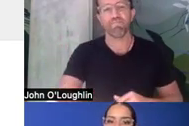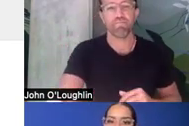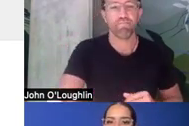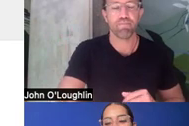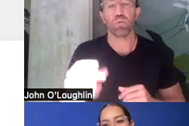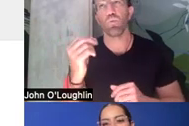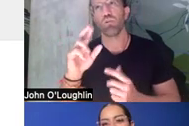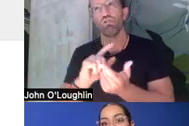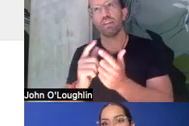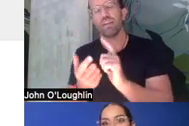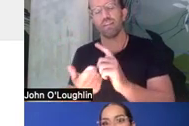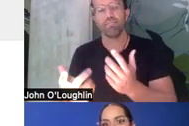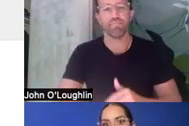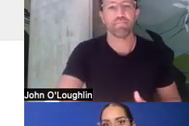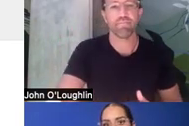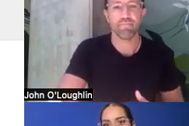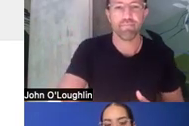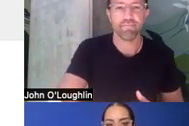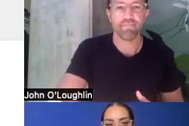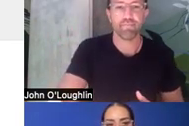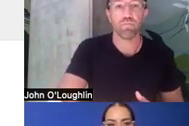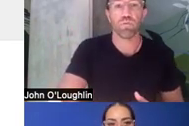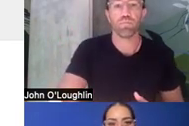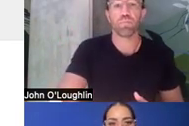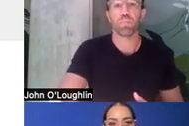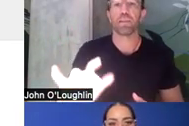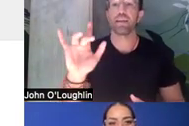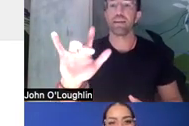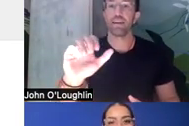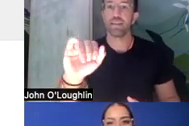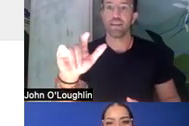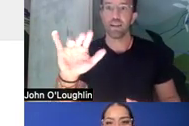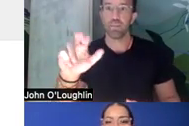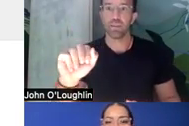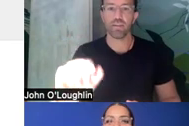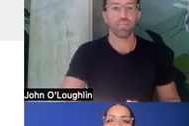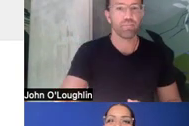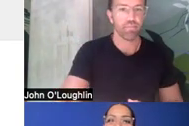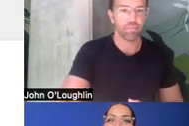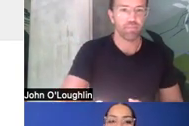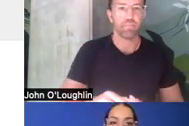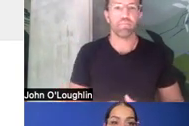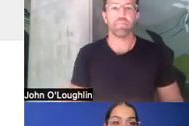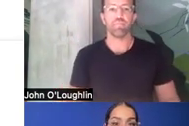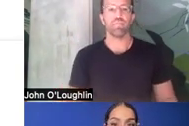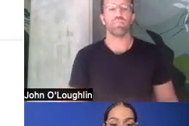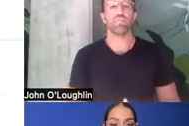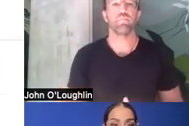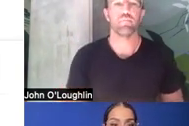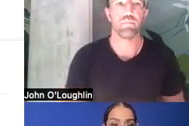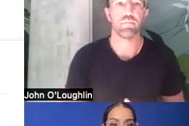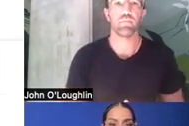typically we would sign silly bus, or yeah, that's how we typically translate it. So go ahead and click